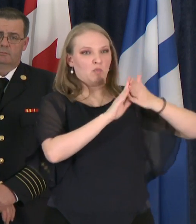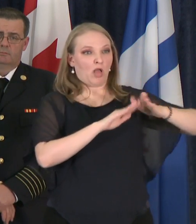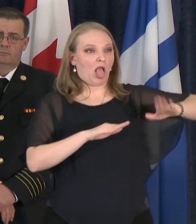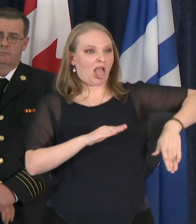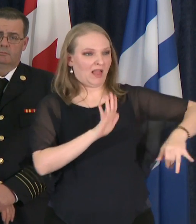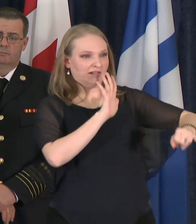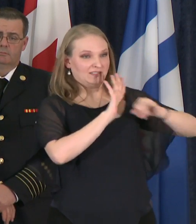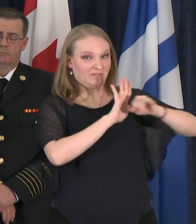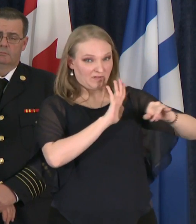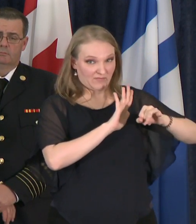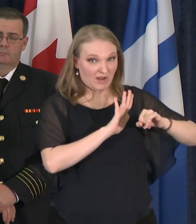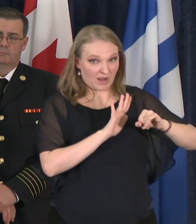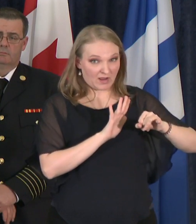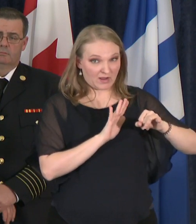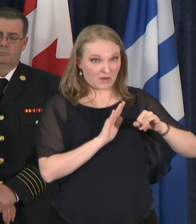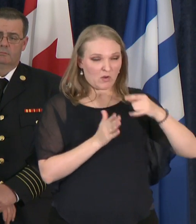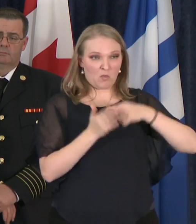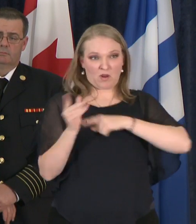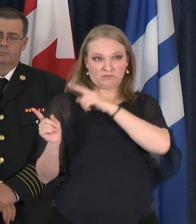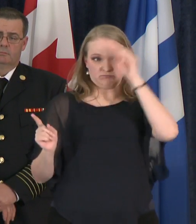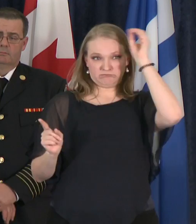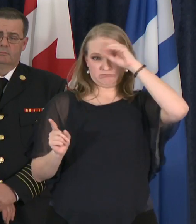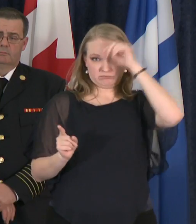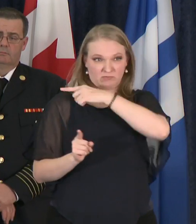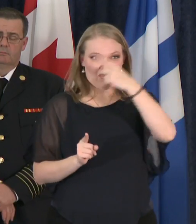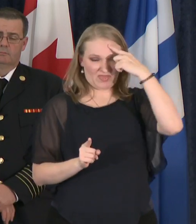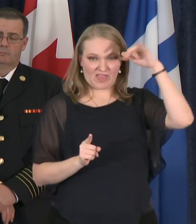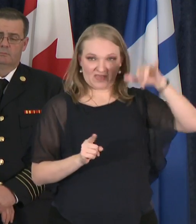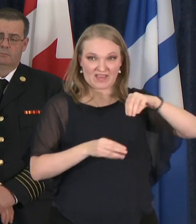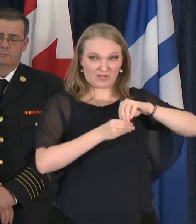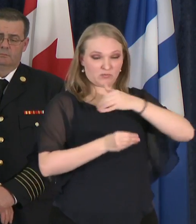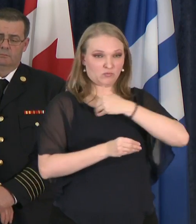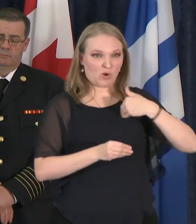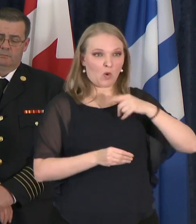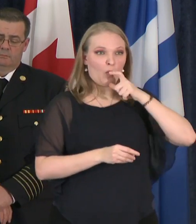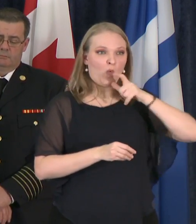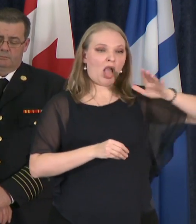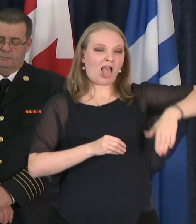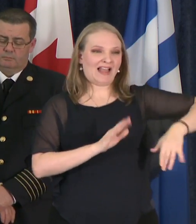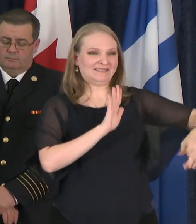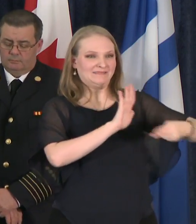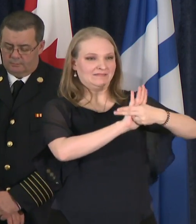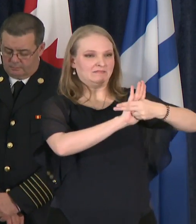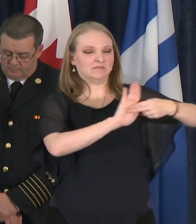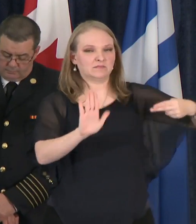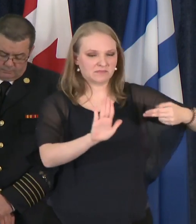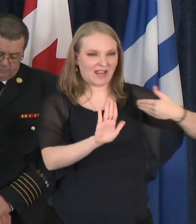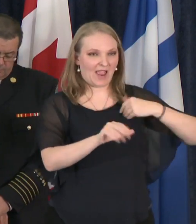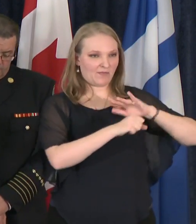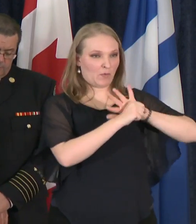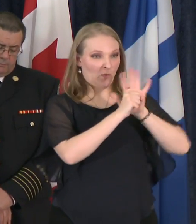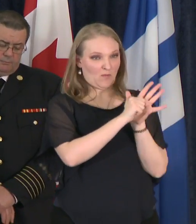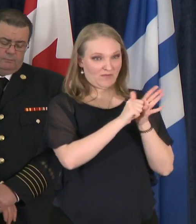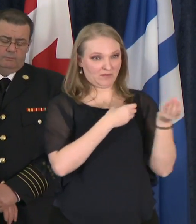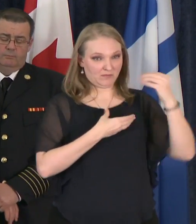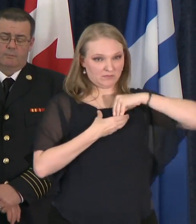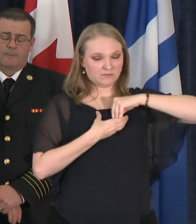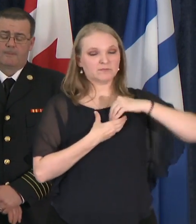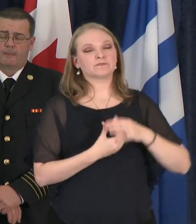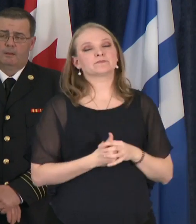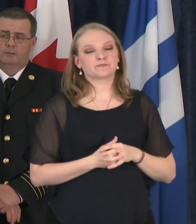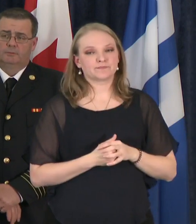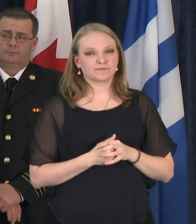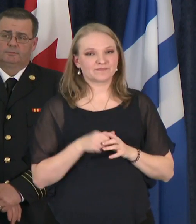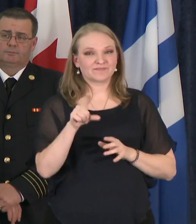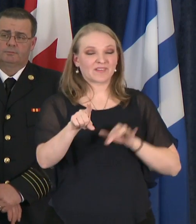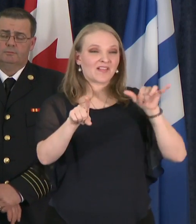know about. Are you able to say what you think may actually be out there in Toronto? You know, I think that those kinds